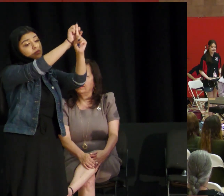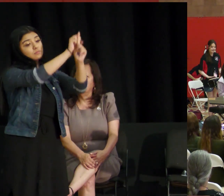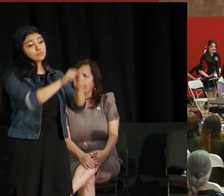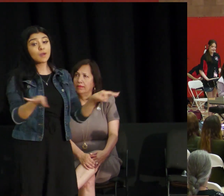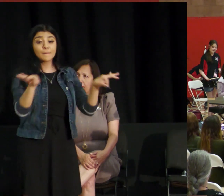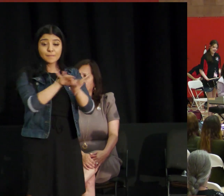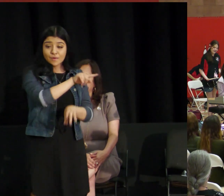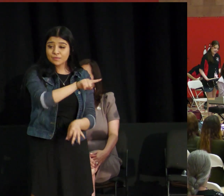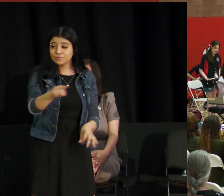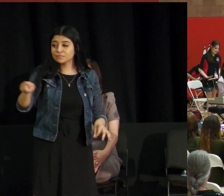one's playing on the other side